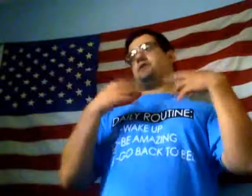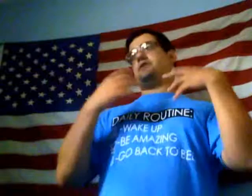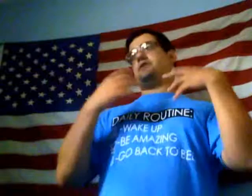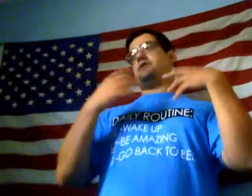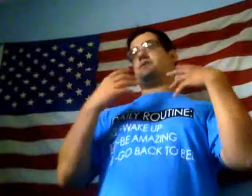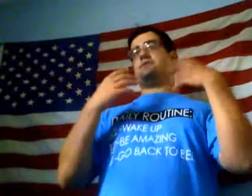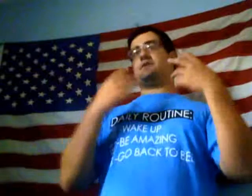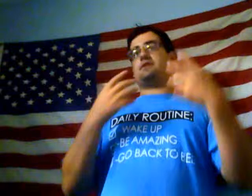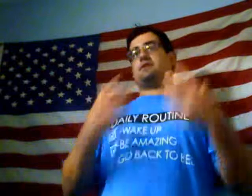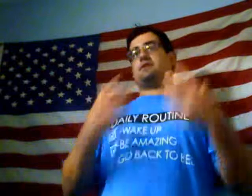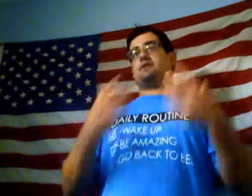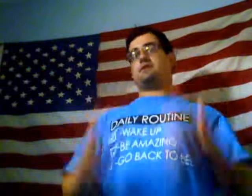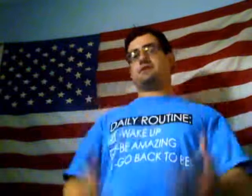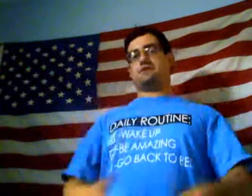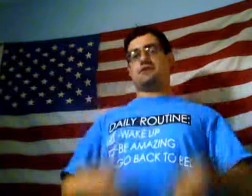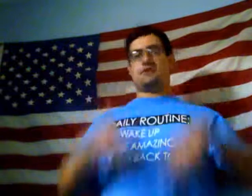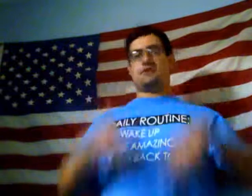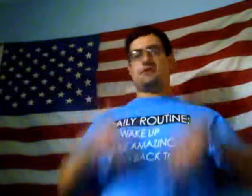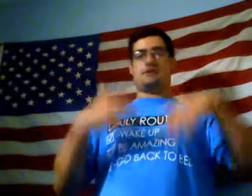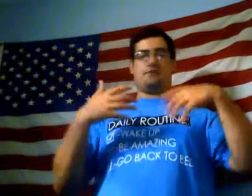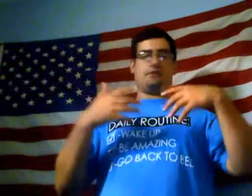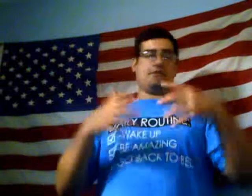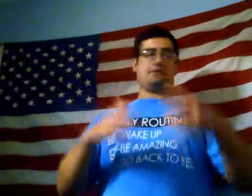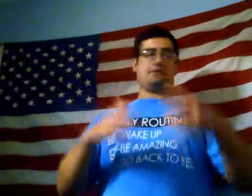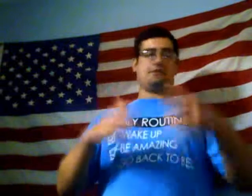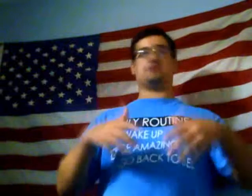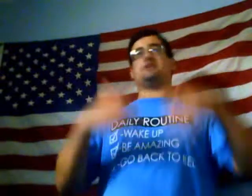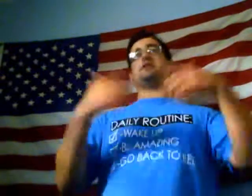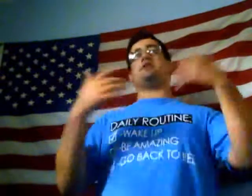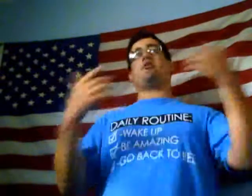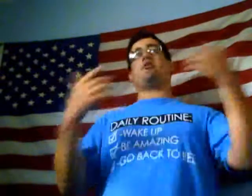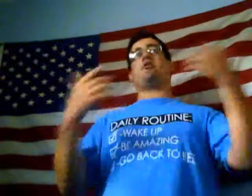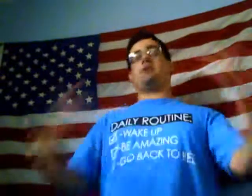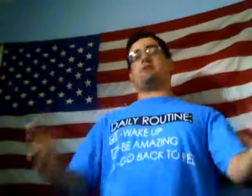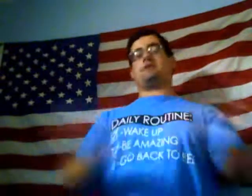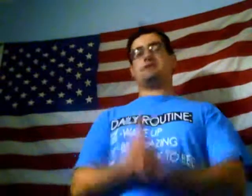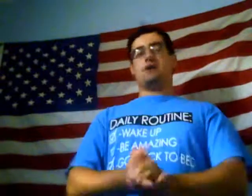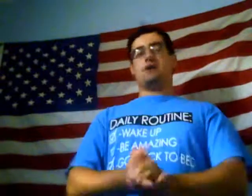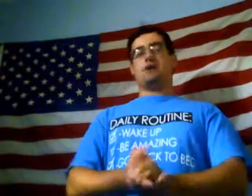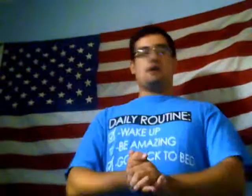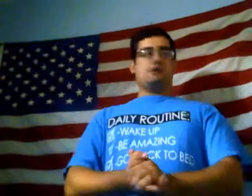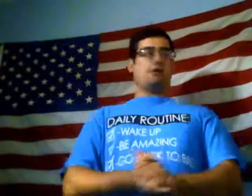the conventions and the, well, not the conventions, the primaries. So